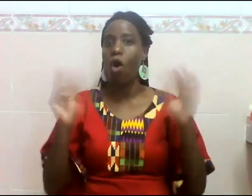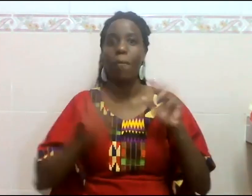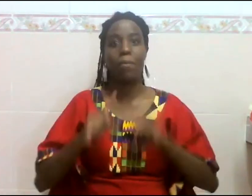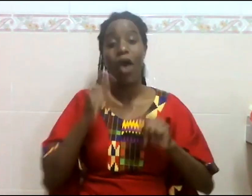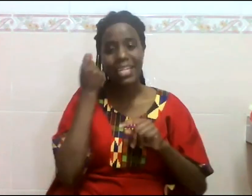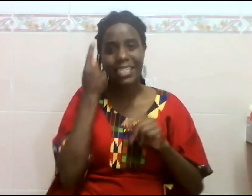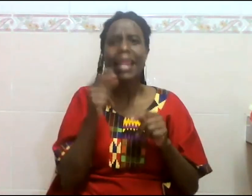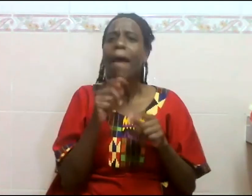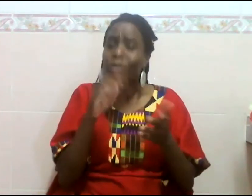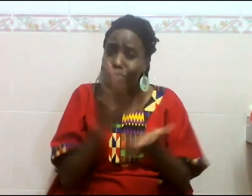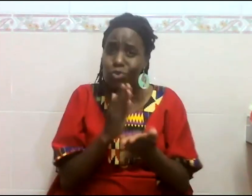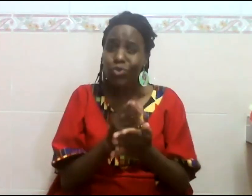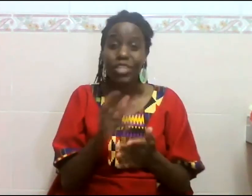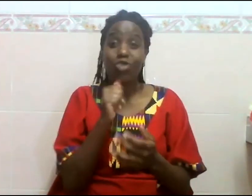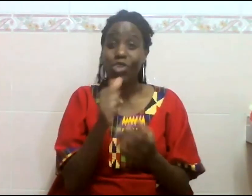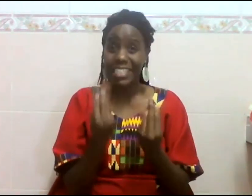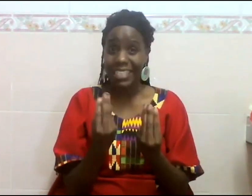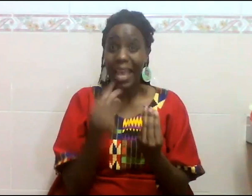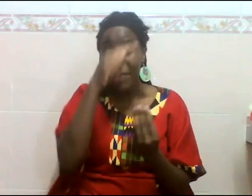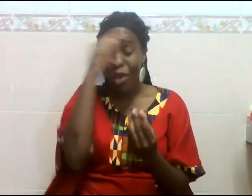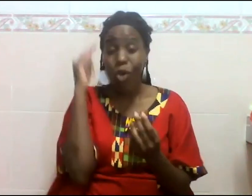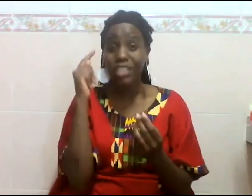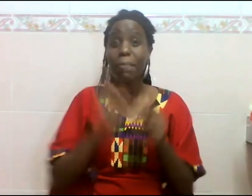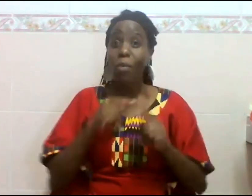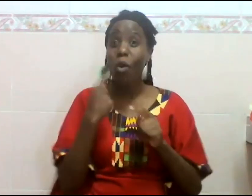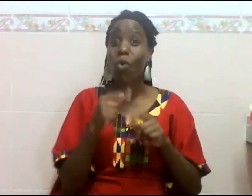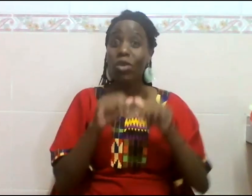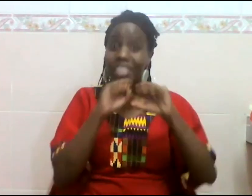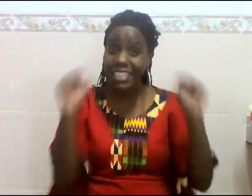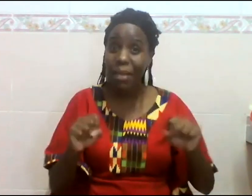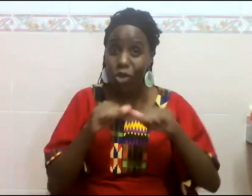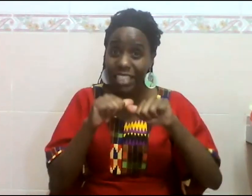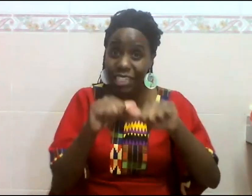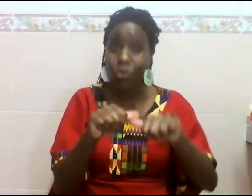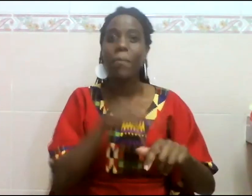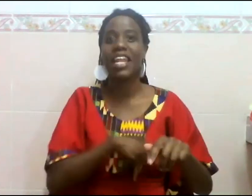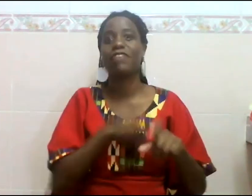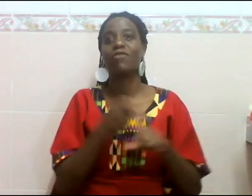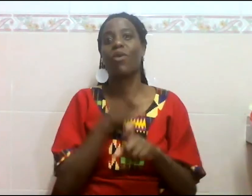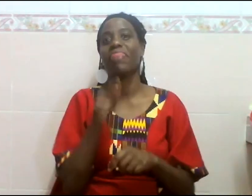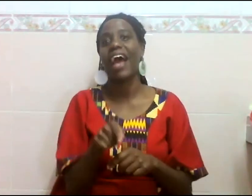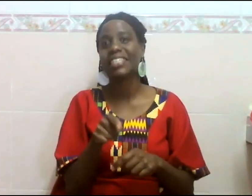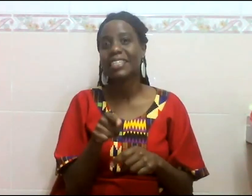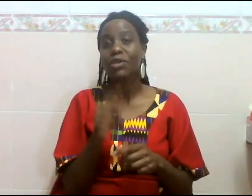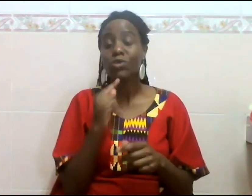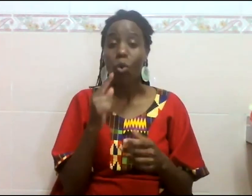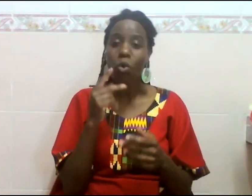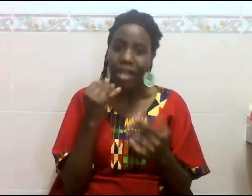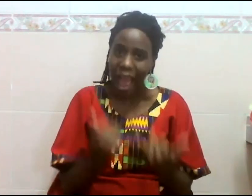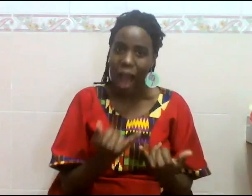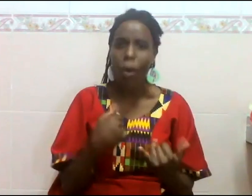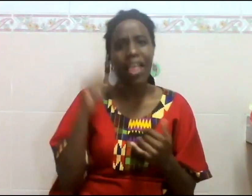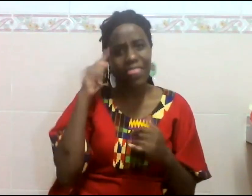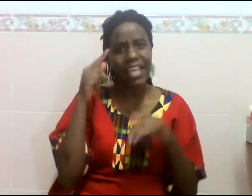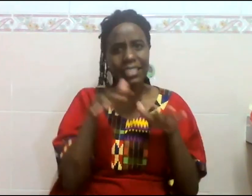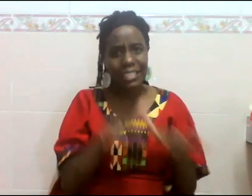are gatekeeping a system, you benefit from it. So also leaving that can be a bit difficult. But nonetheless, I think the struggle